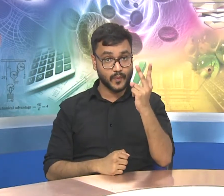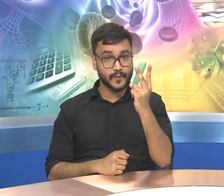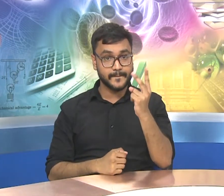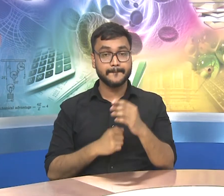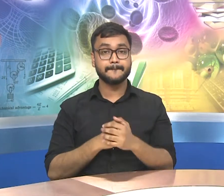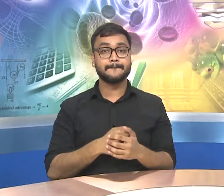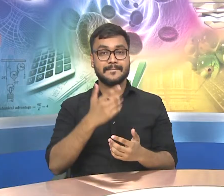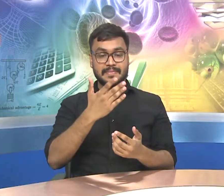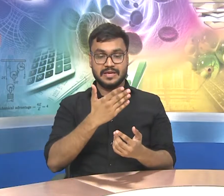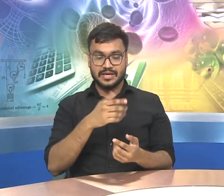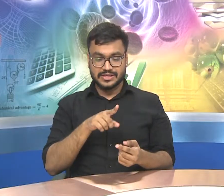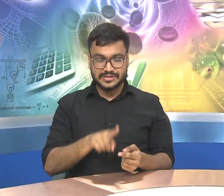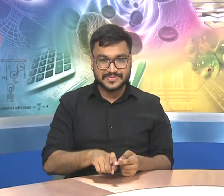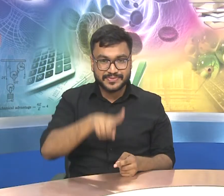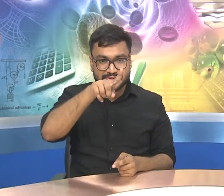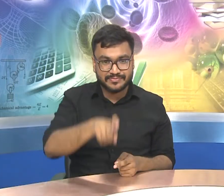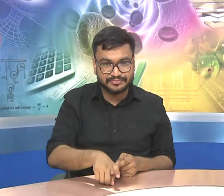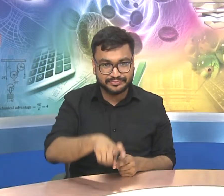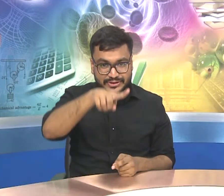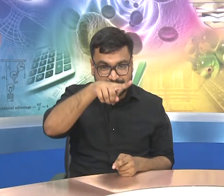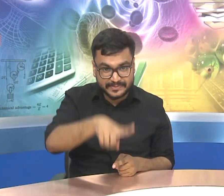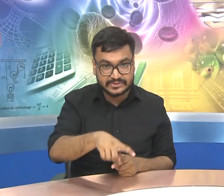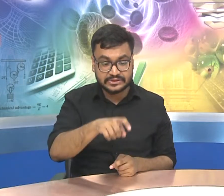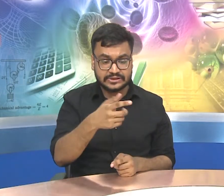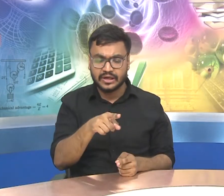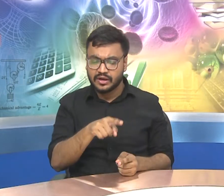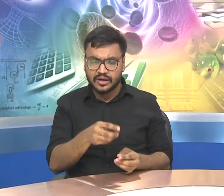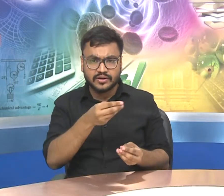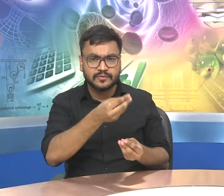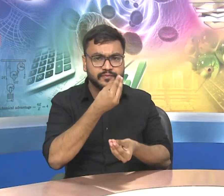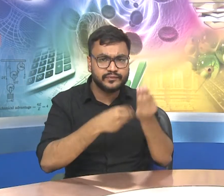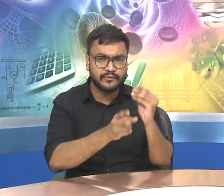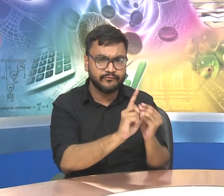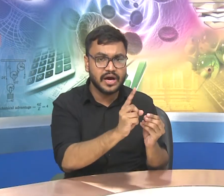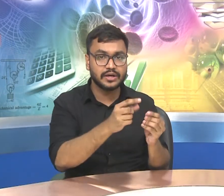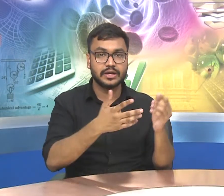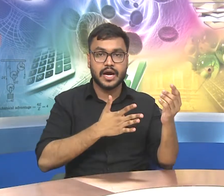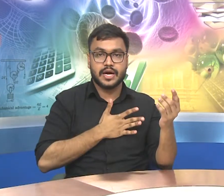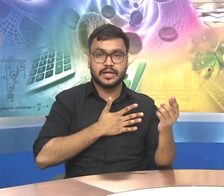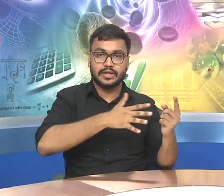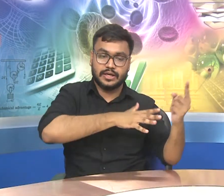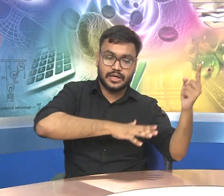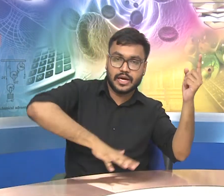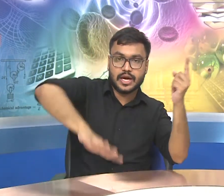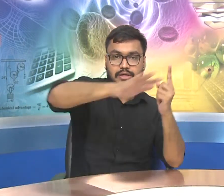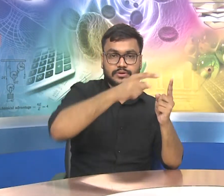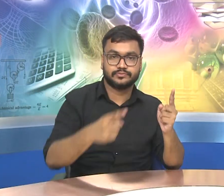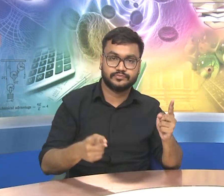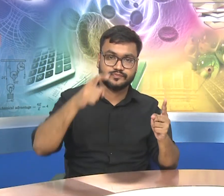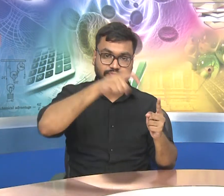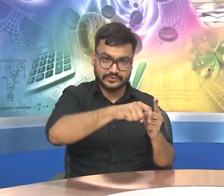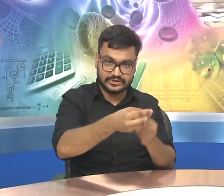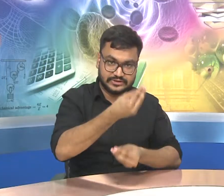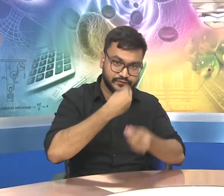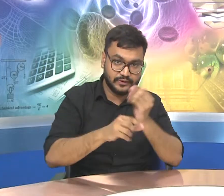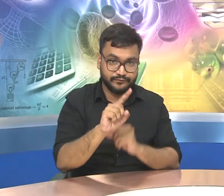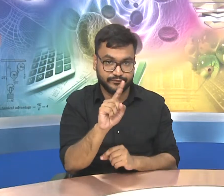For example, first trophic level, organism, grass, and role, they are producer, and